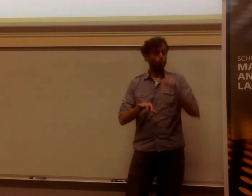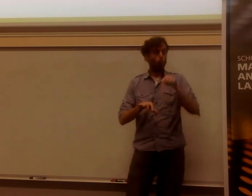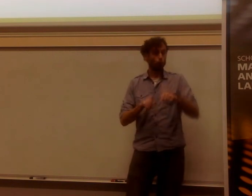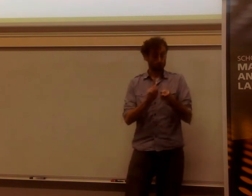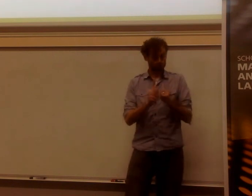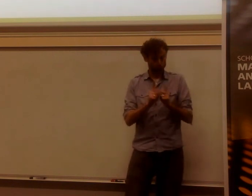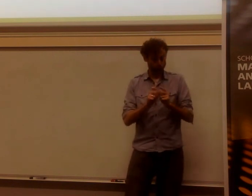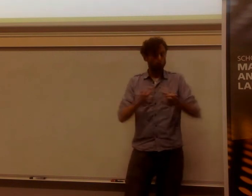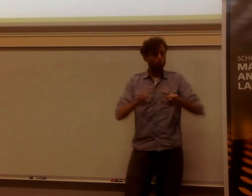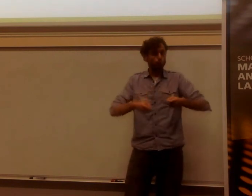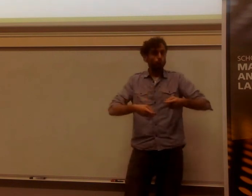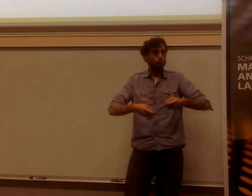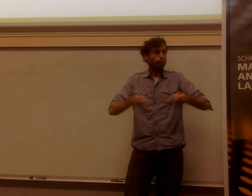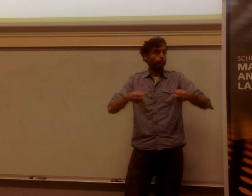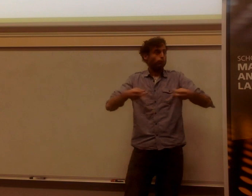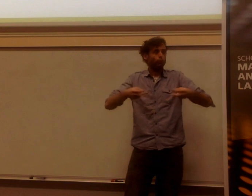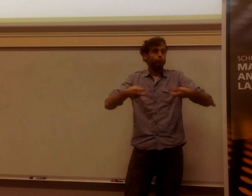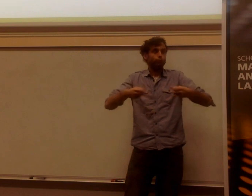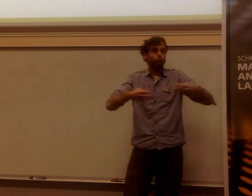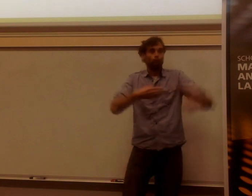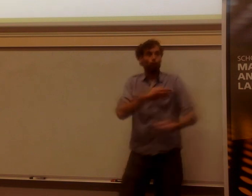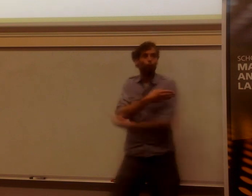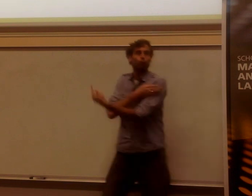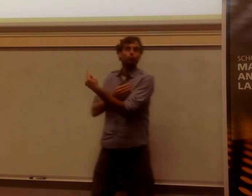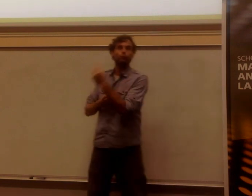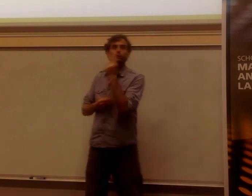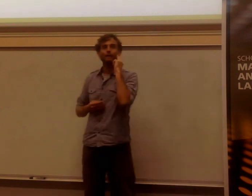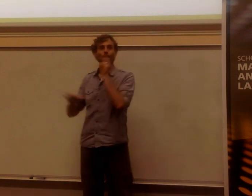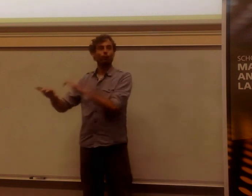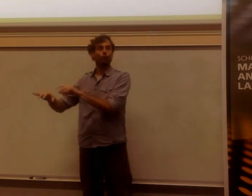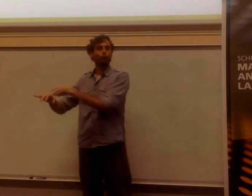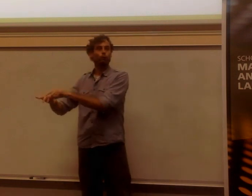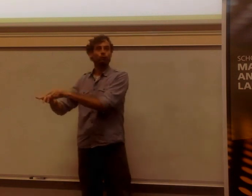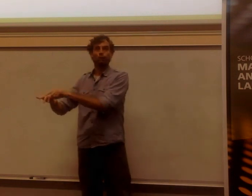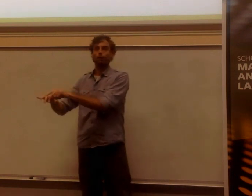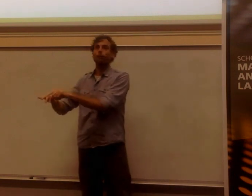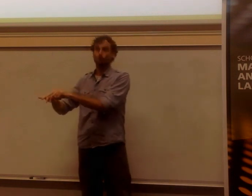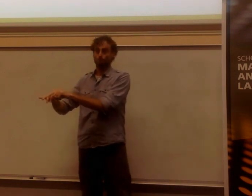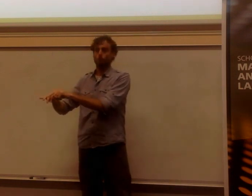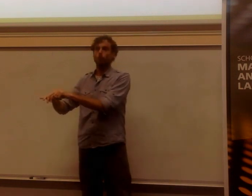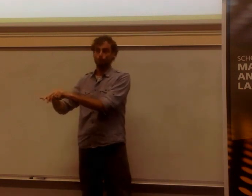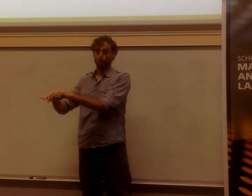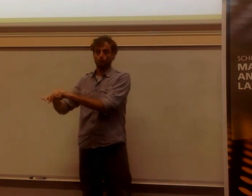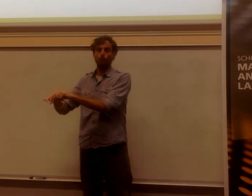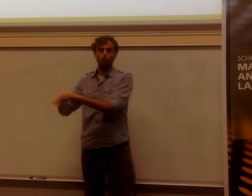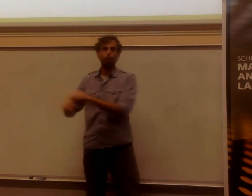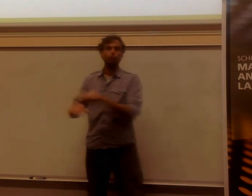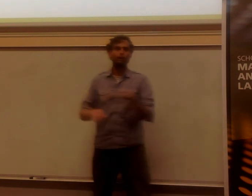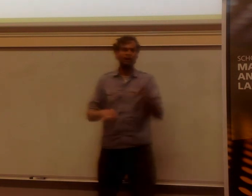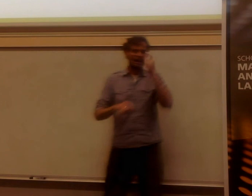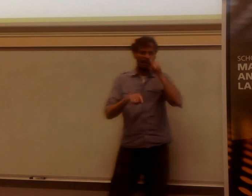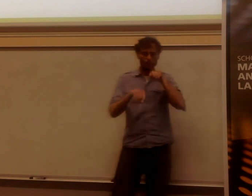just said. And because they're using the special software, the computer recognizes their voice and automatically generates the written